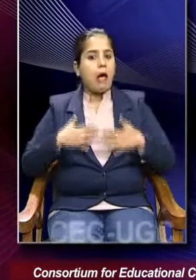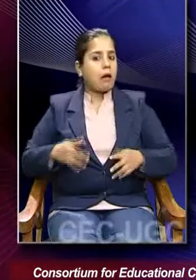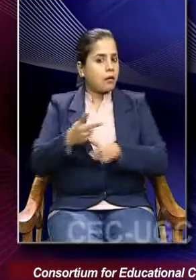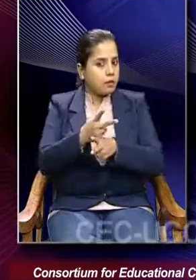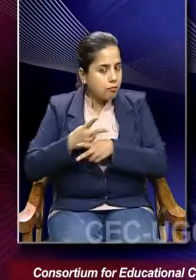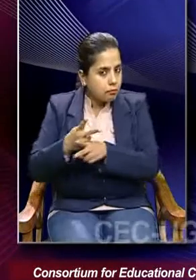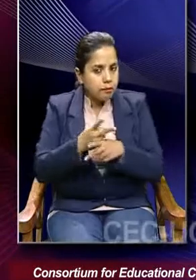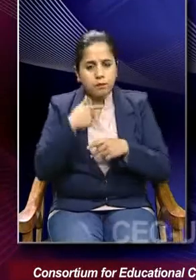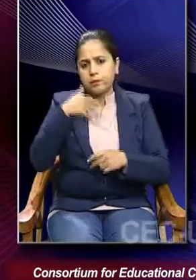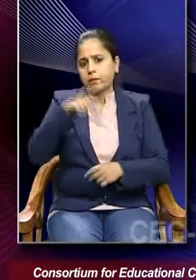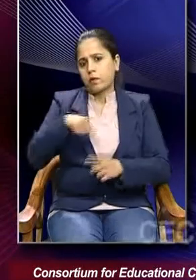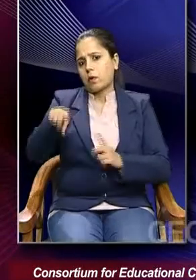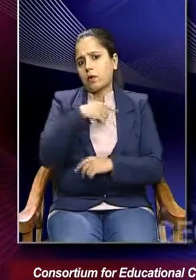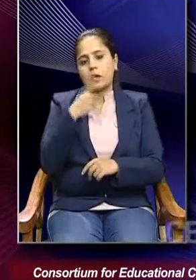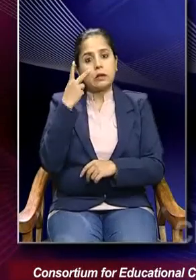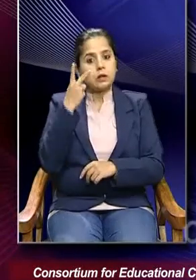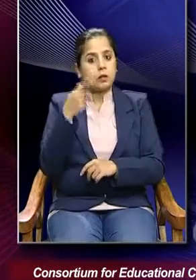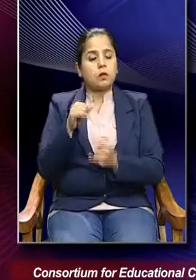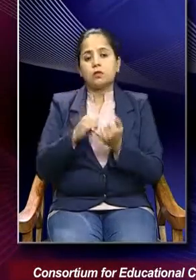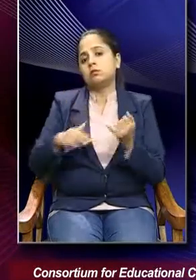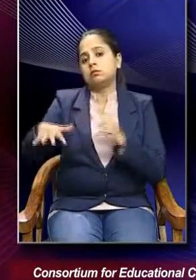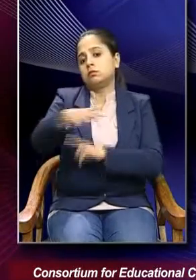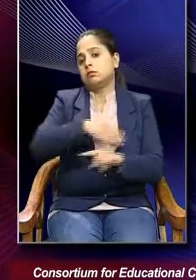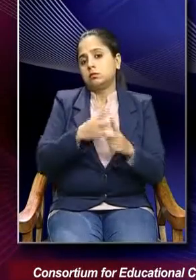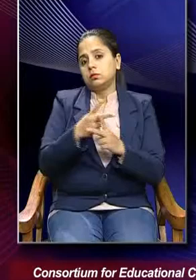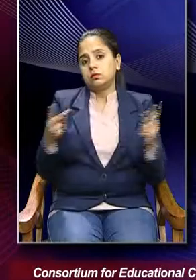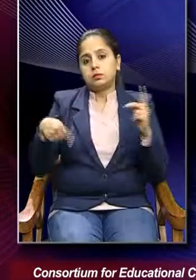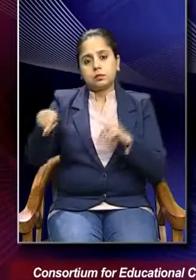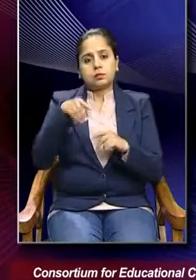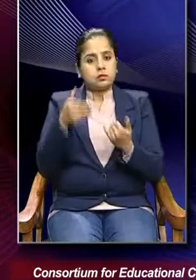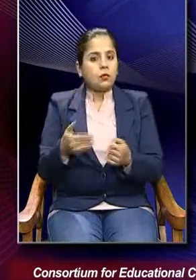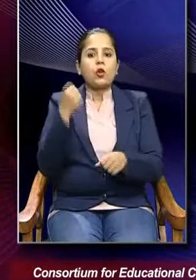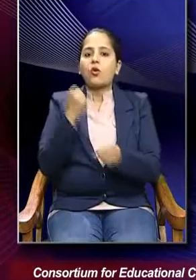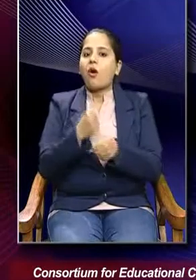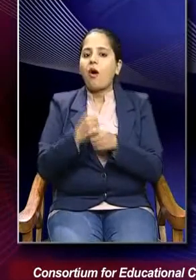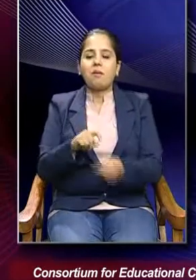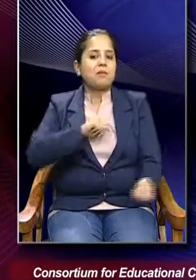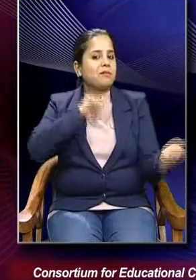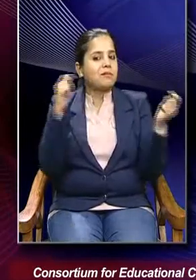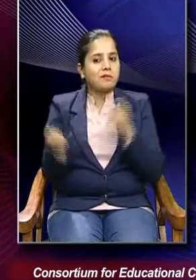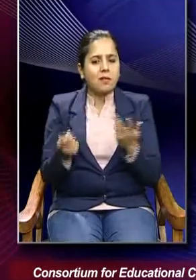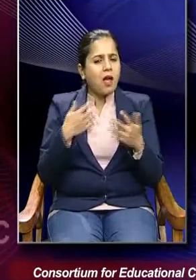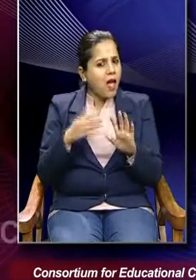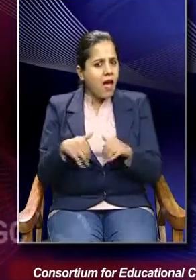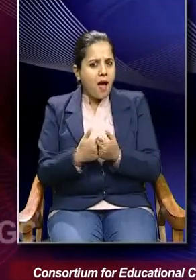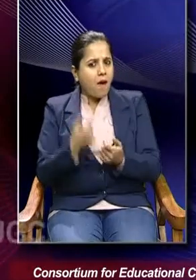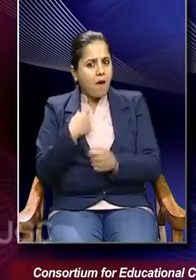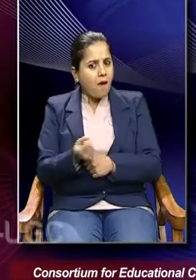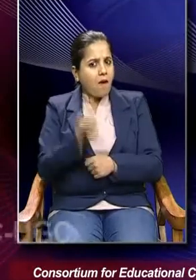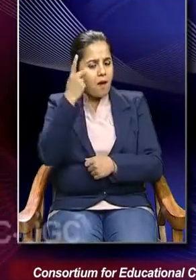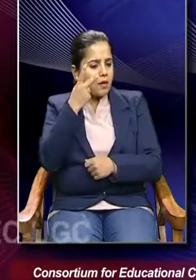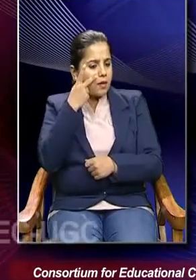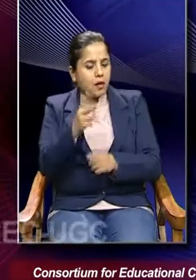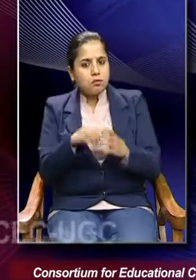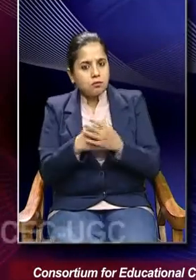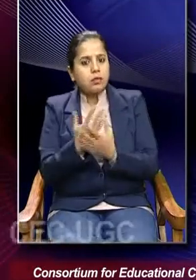And today we see in contemporary society, the state is changing. So how do we make sense of the